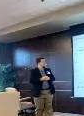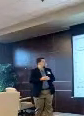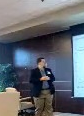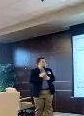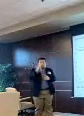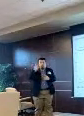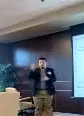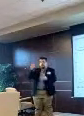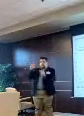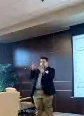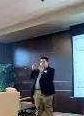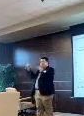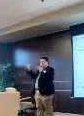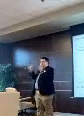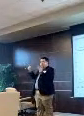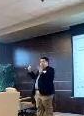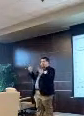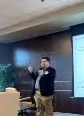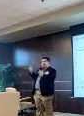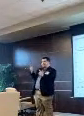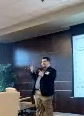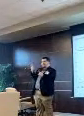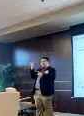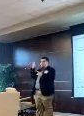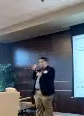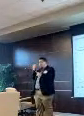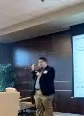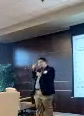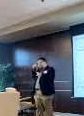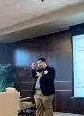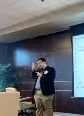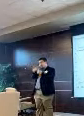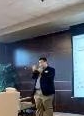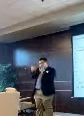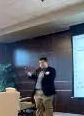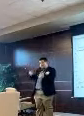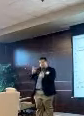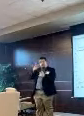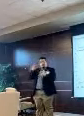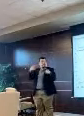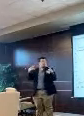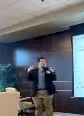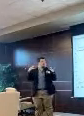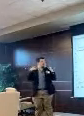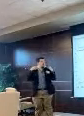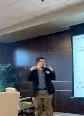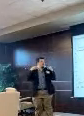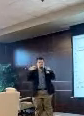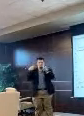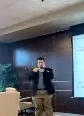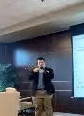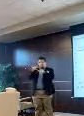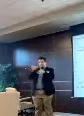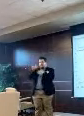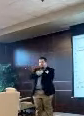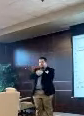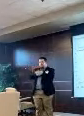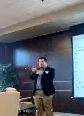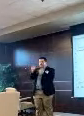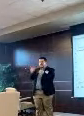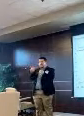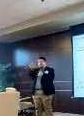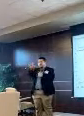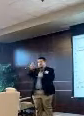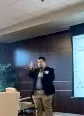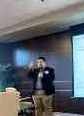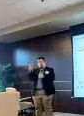seen before, we're comparing the previous surge we had to the current surge. We have now intersected with the previous surge that we had, currently